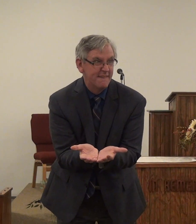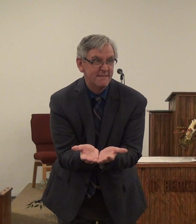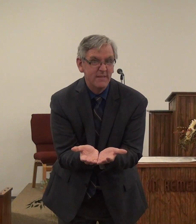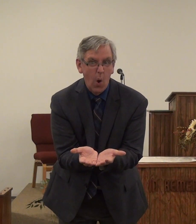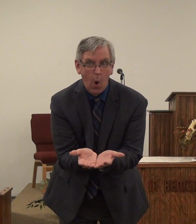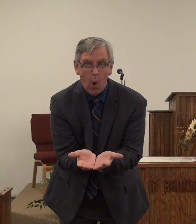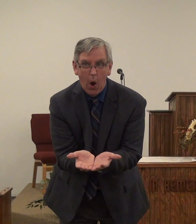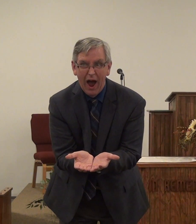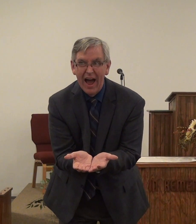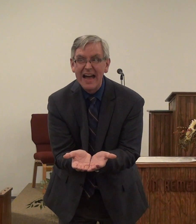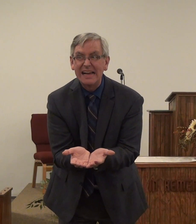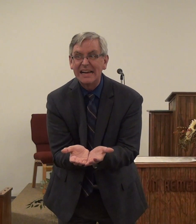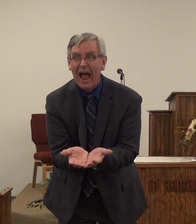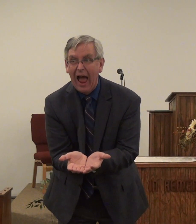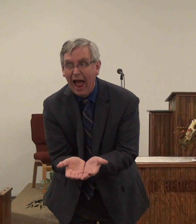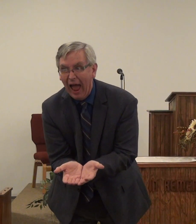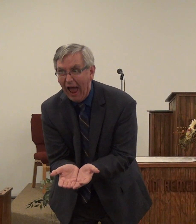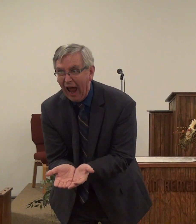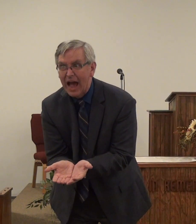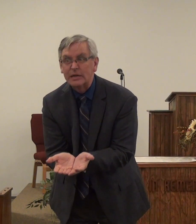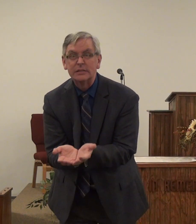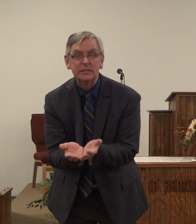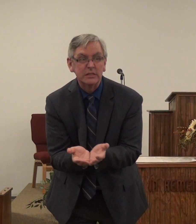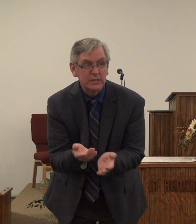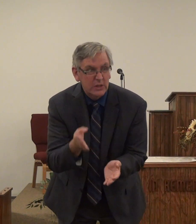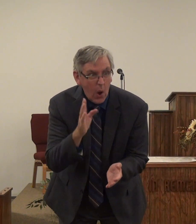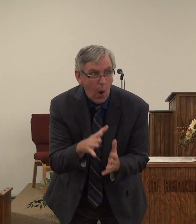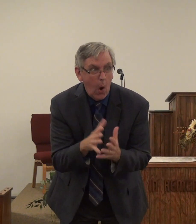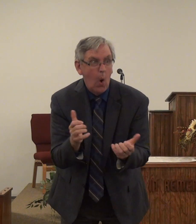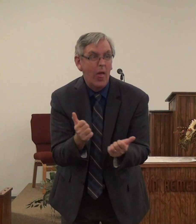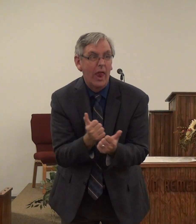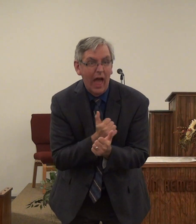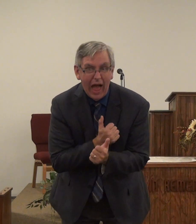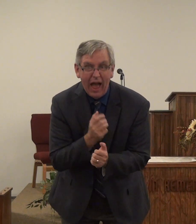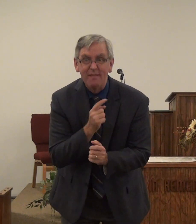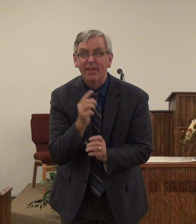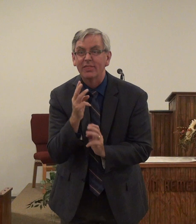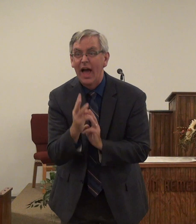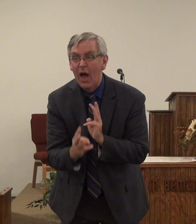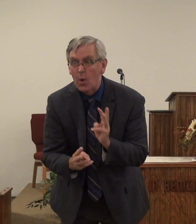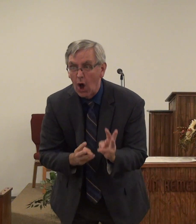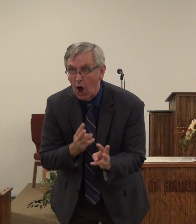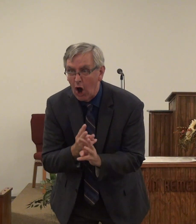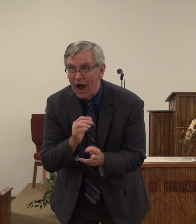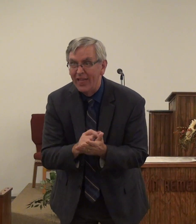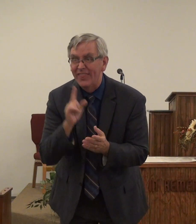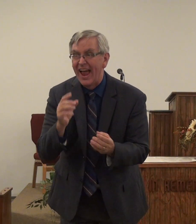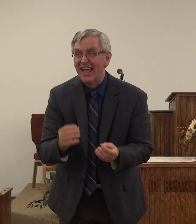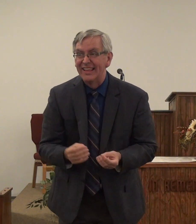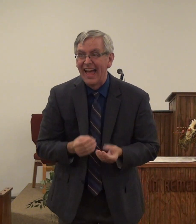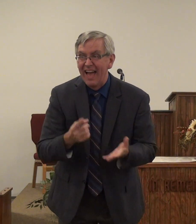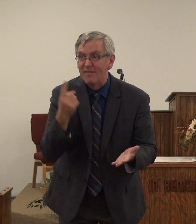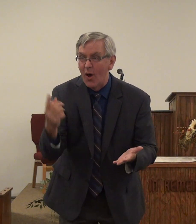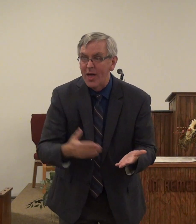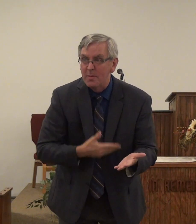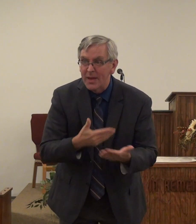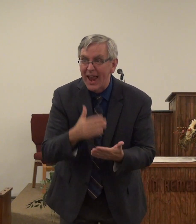John 3:16. For God so loved the world that he gave his